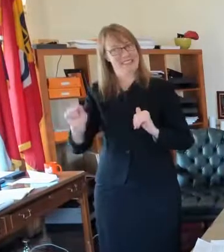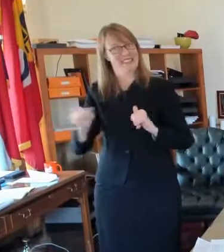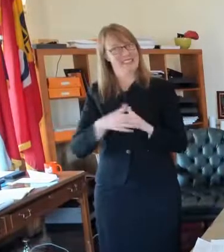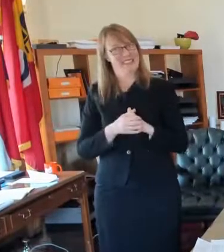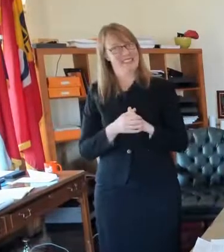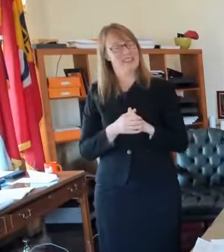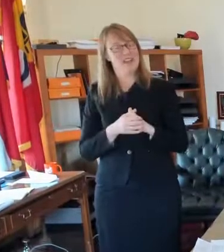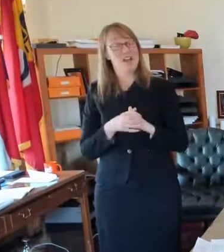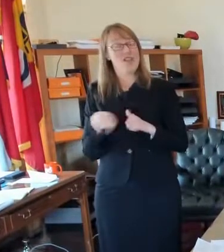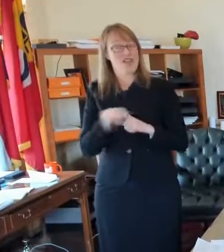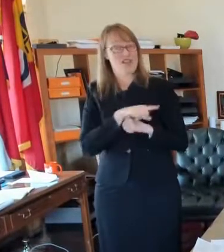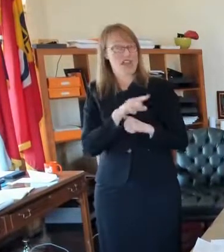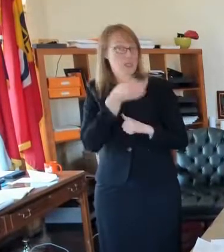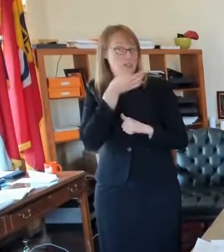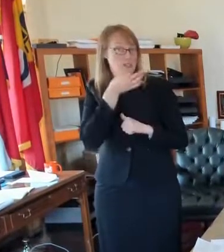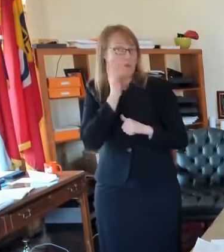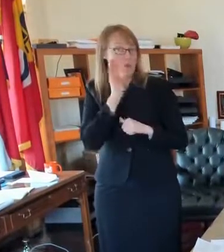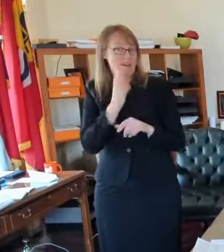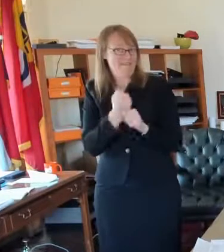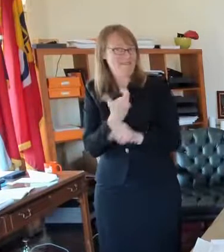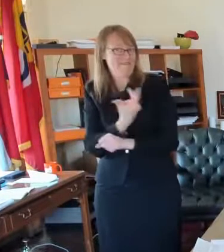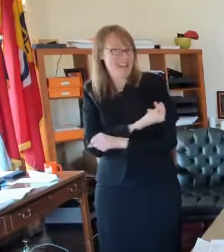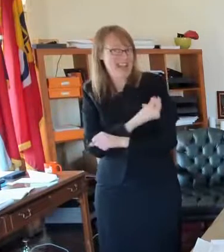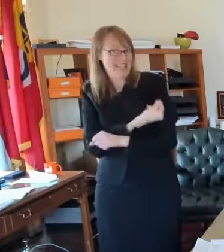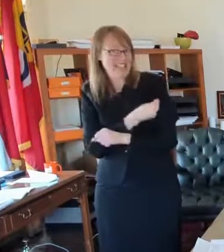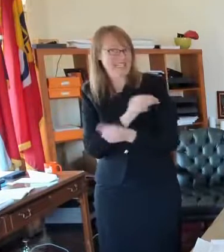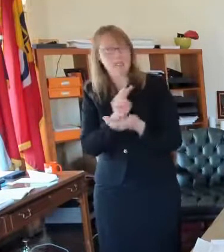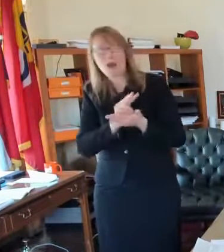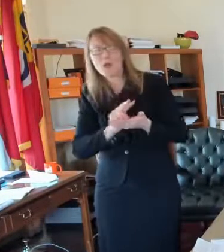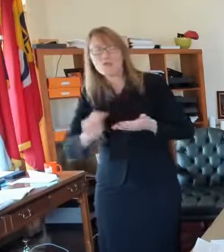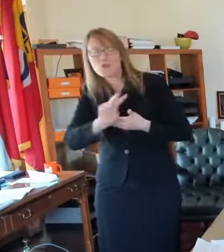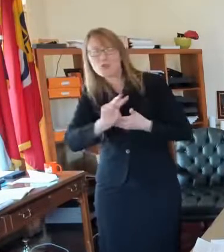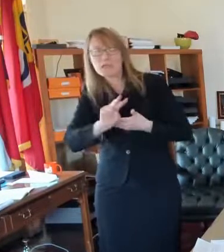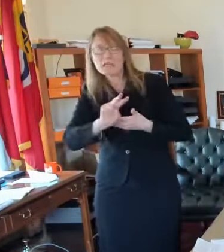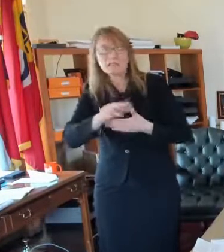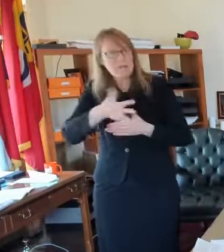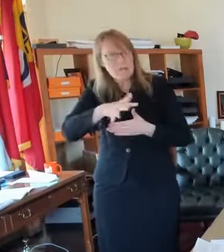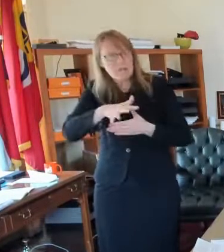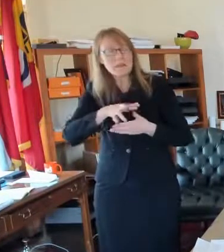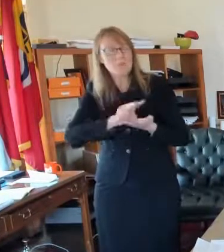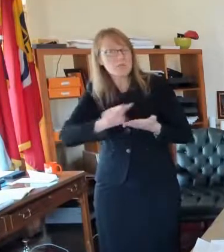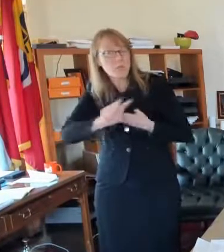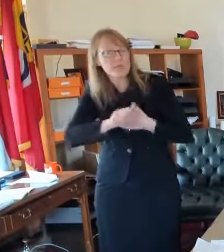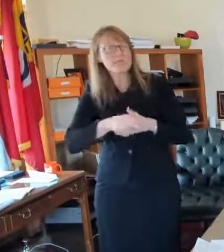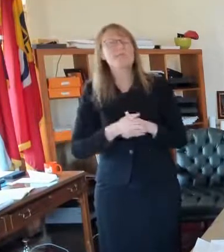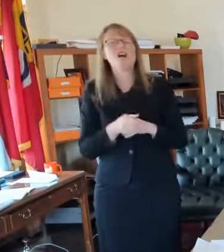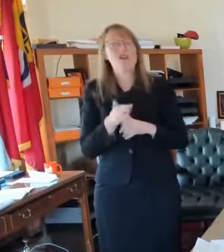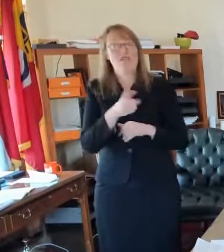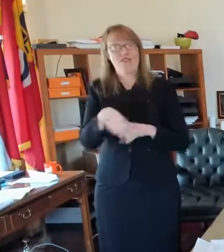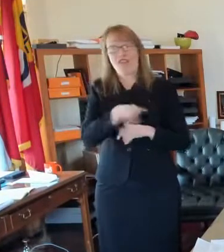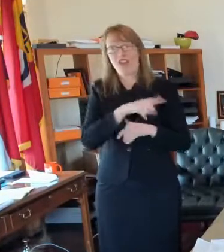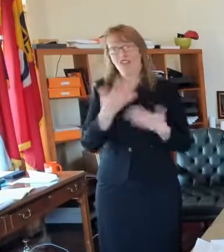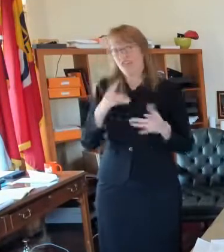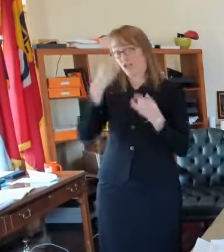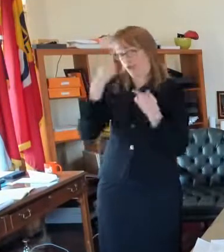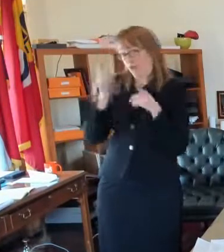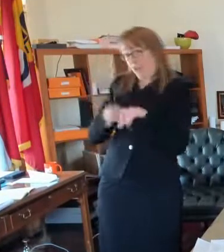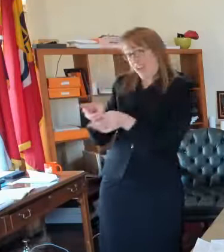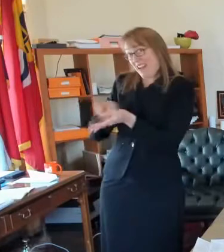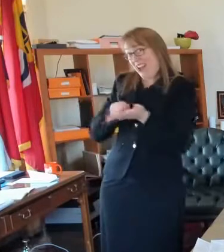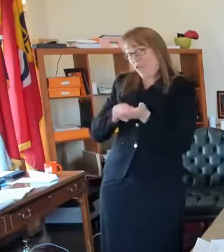two, and that's variable. But when they do, they have contracts with CVS and Walgreens. You've seen some of that on the